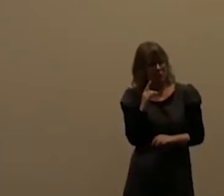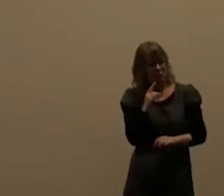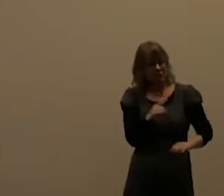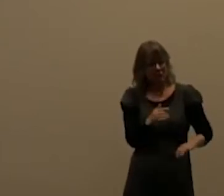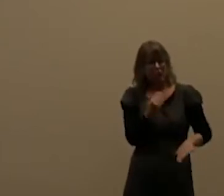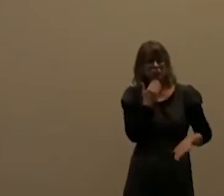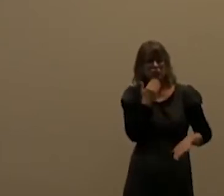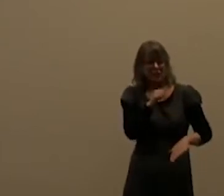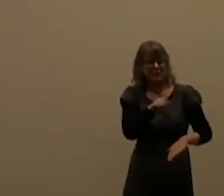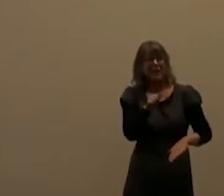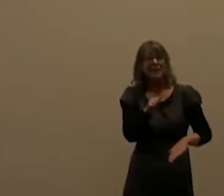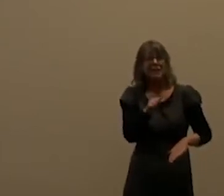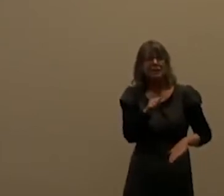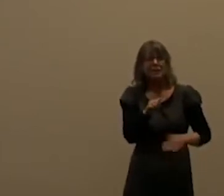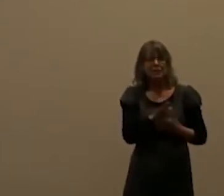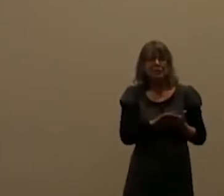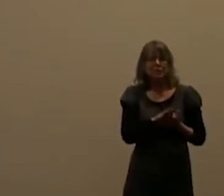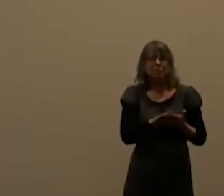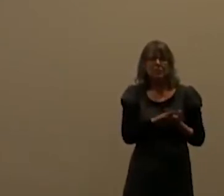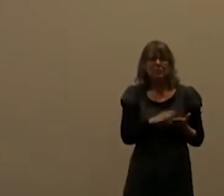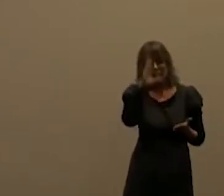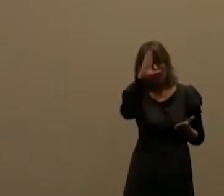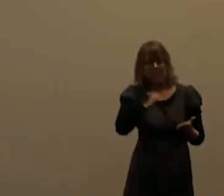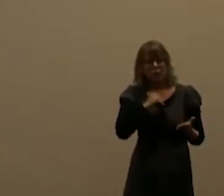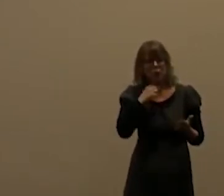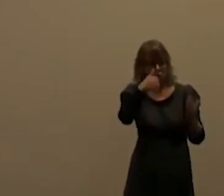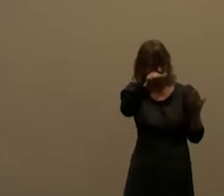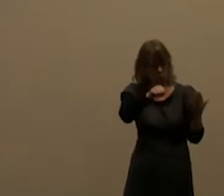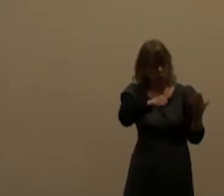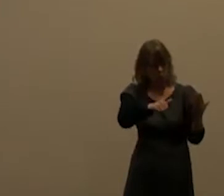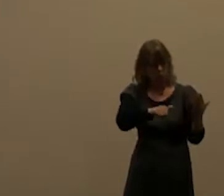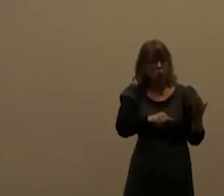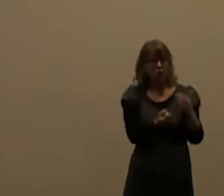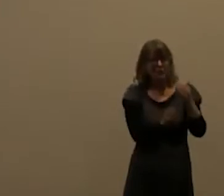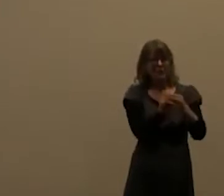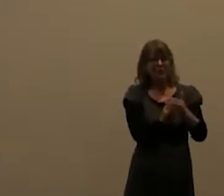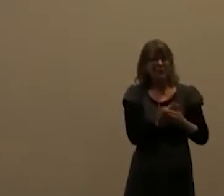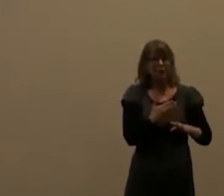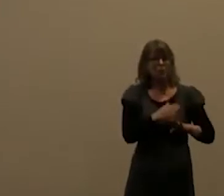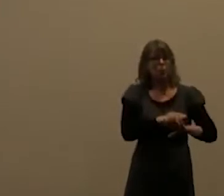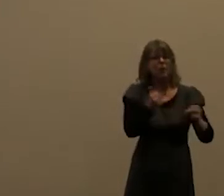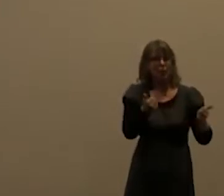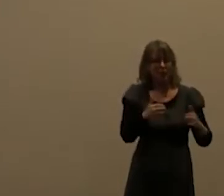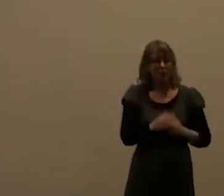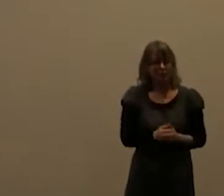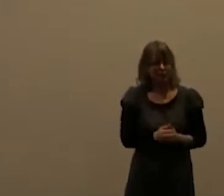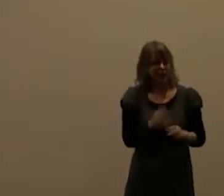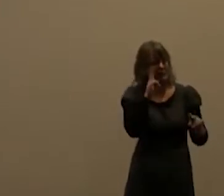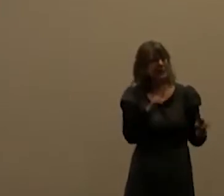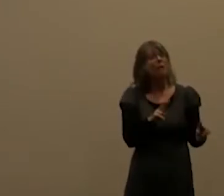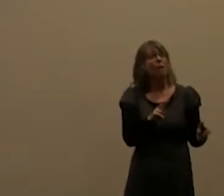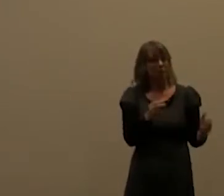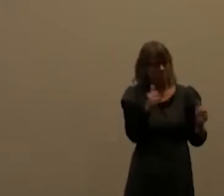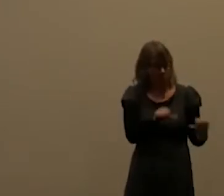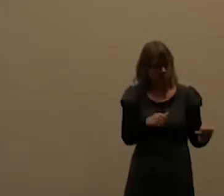mark. It just lets me know, similar to in Power Automate, as we go through, that everything's working correctly. So I can say I'm